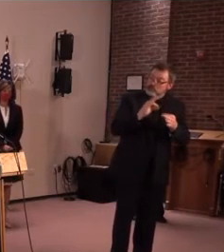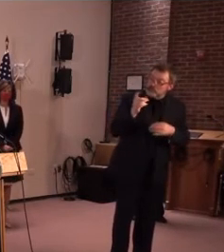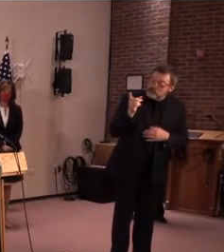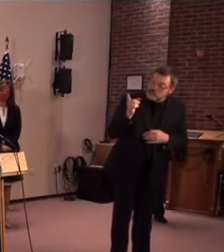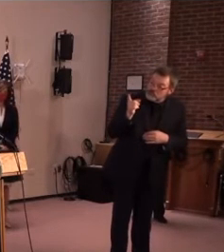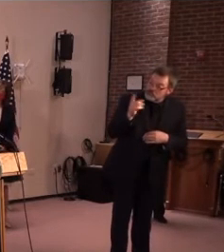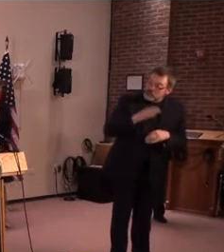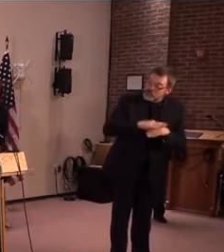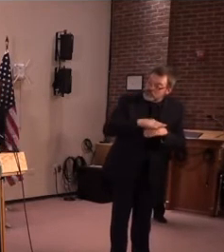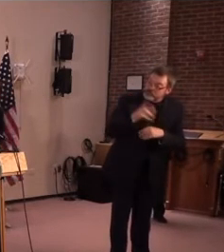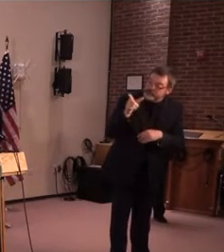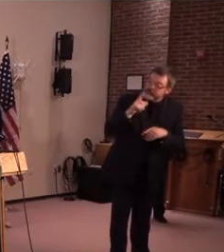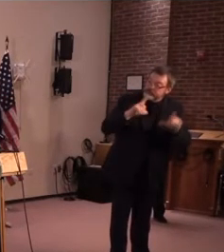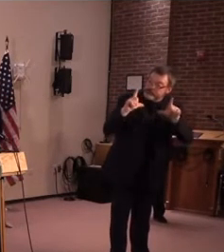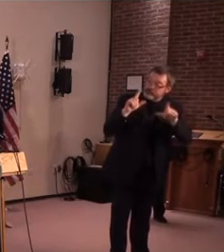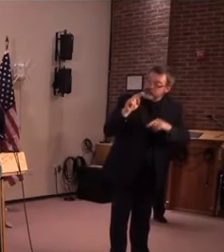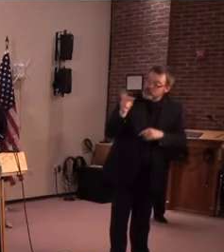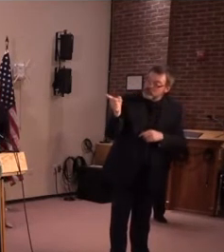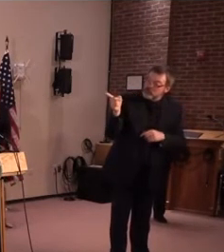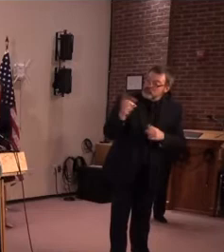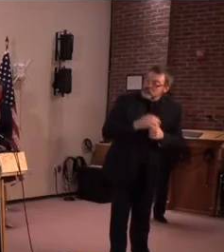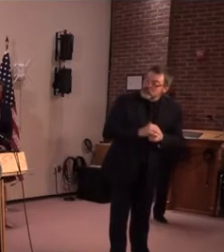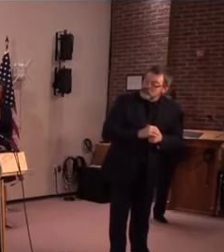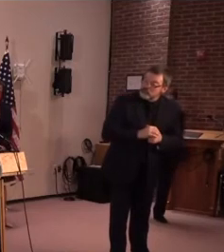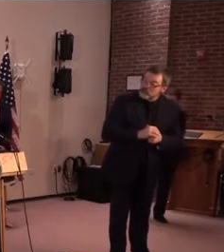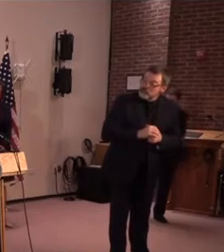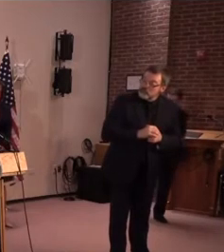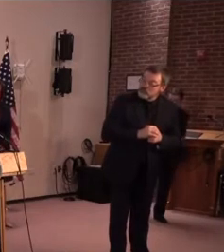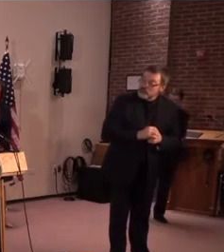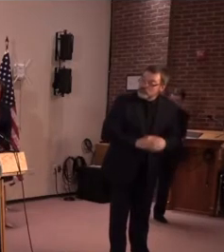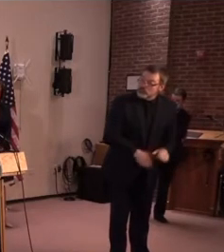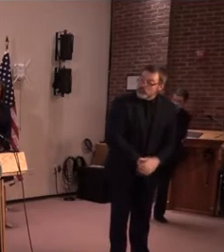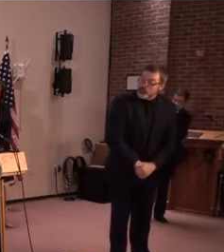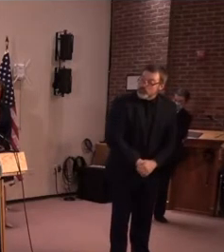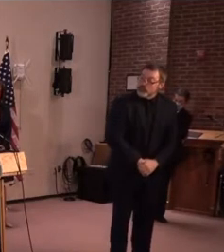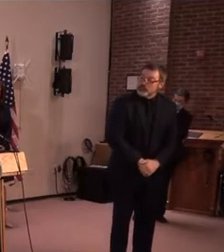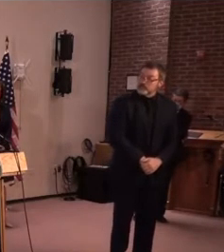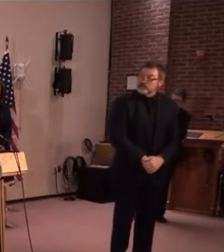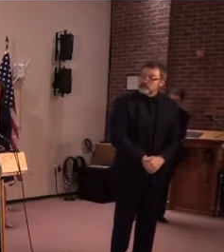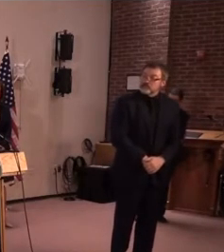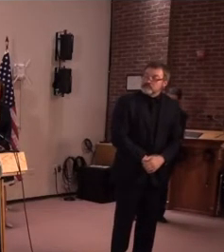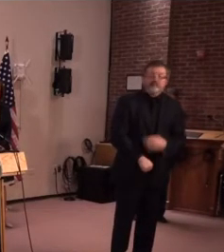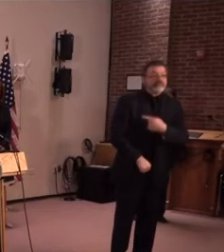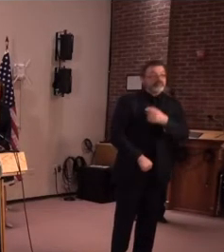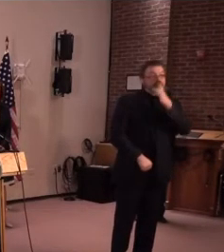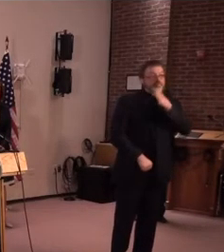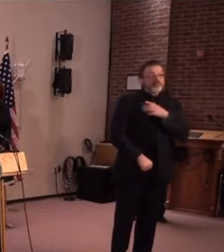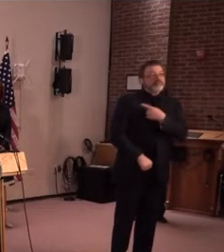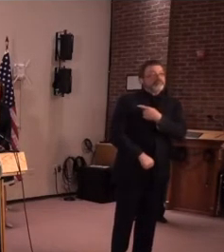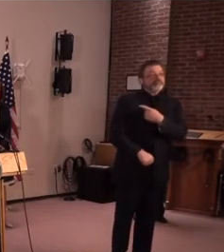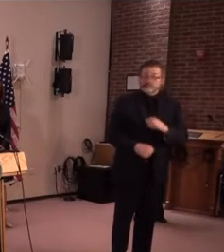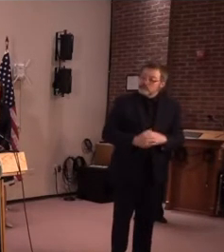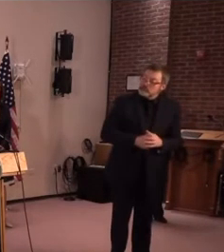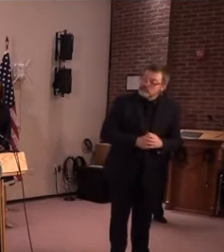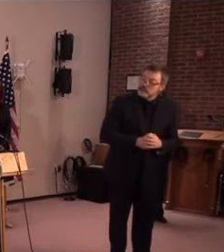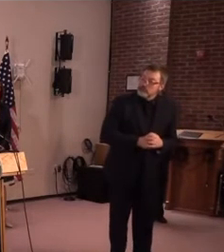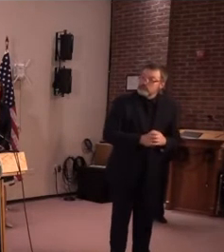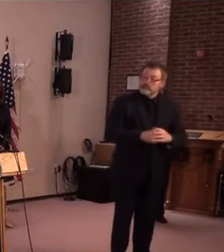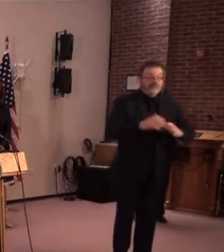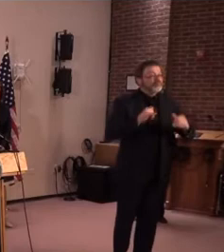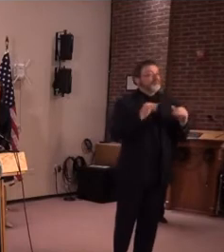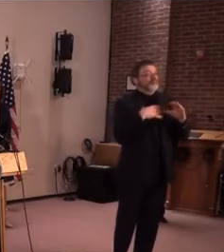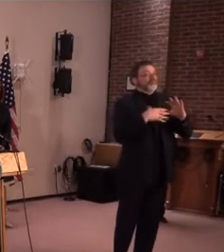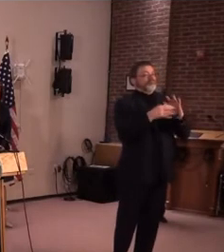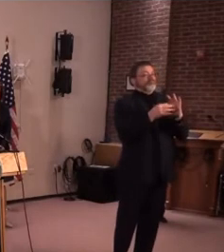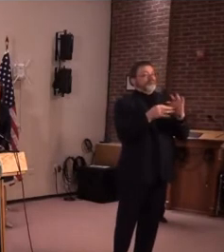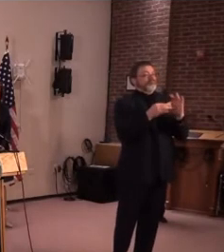Thank you, Governor. Over the last few weeks, we have seen the slow reopening of our local businesses. It was great